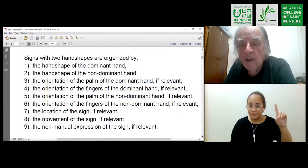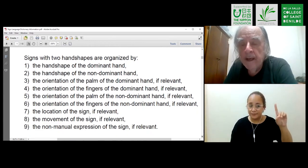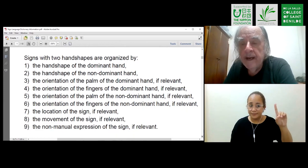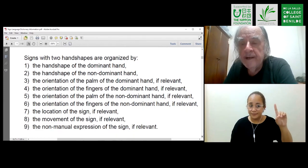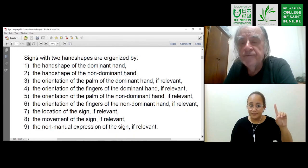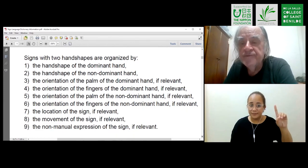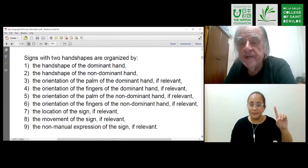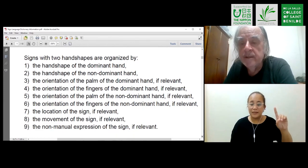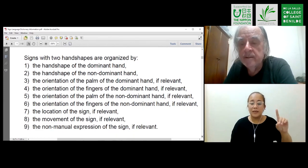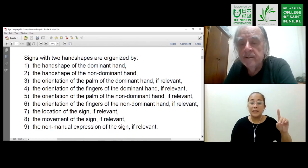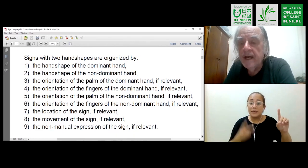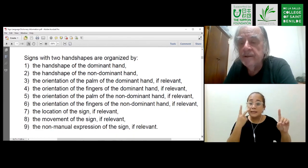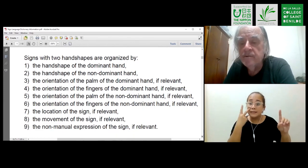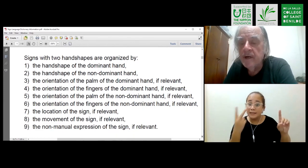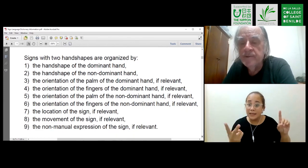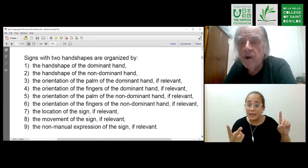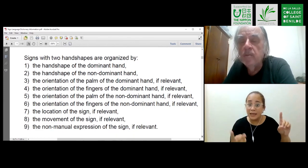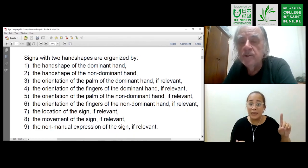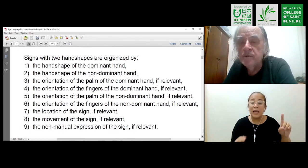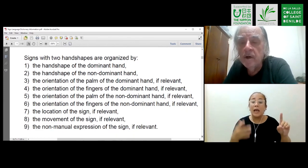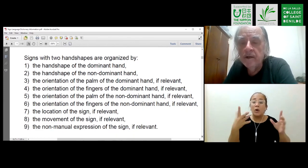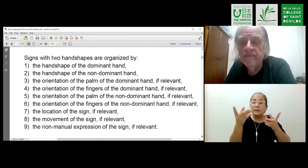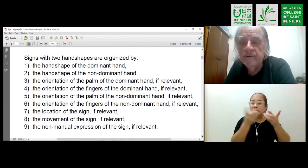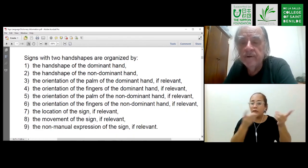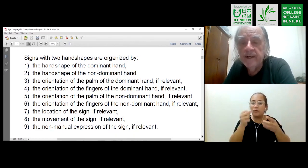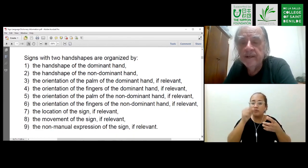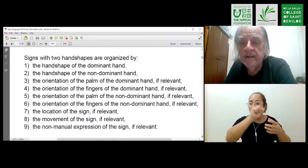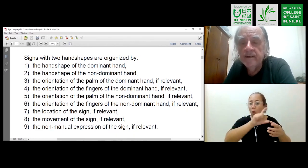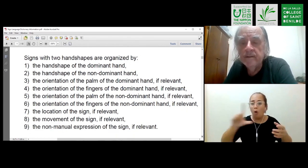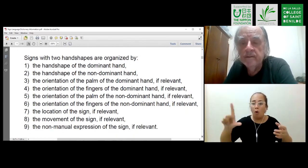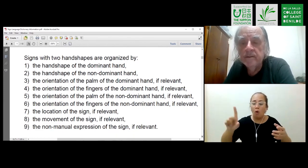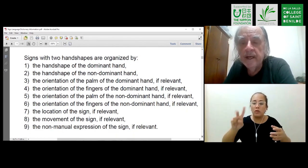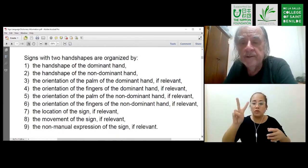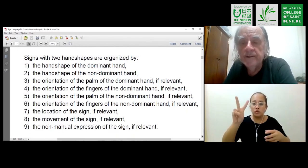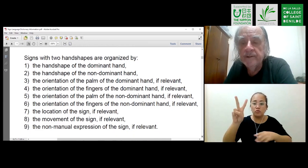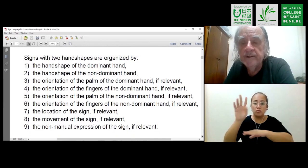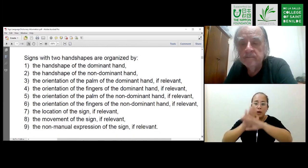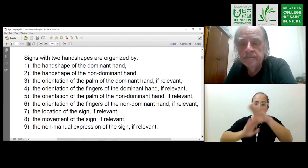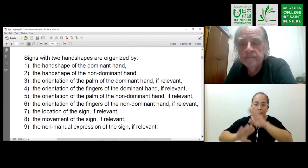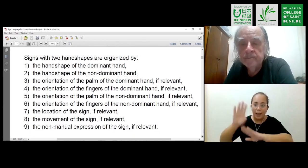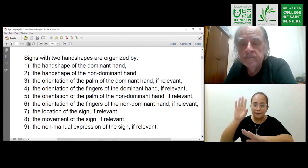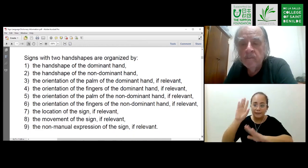And as you've seen, that describes almost all of the two-handed hand shapes.